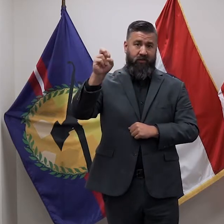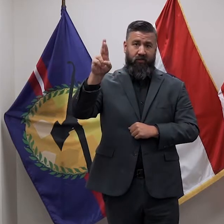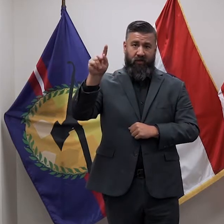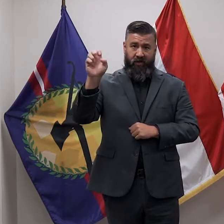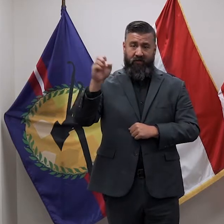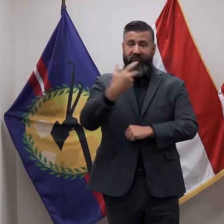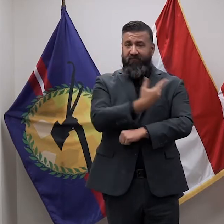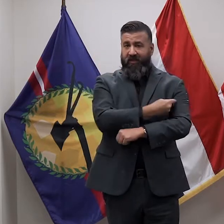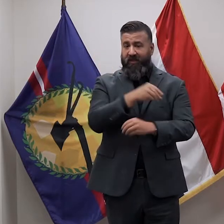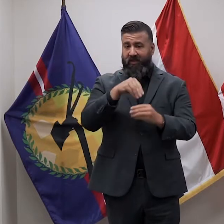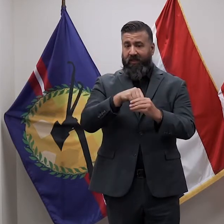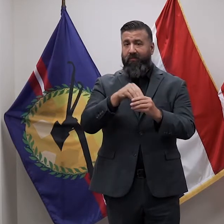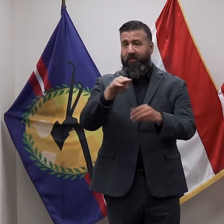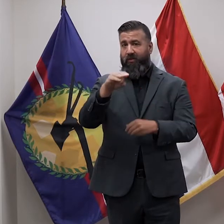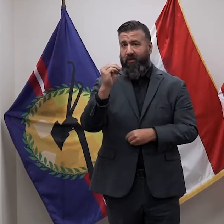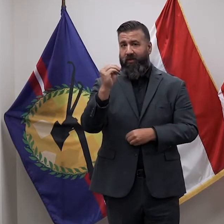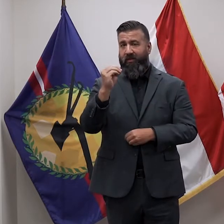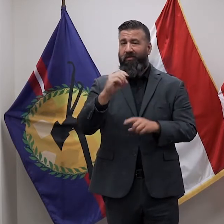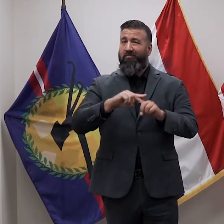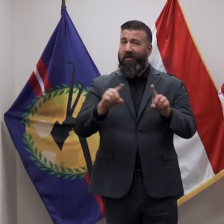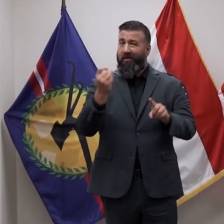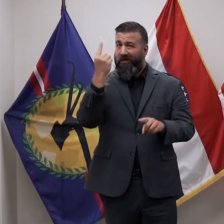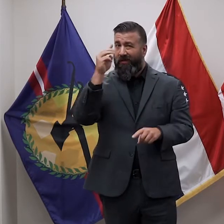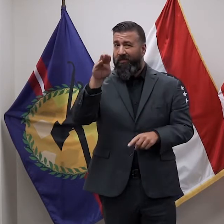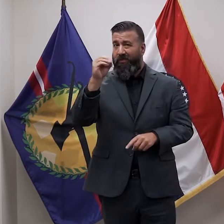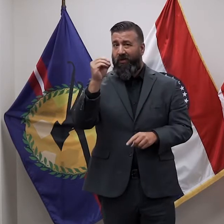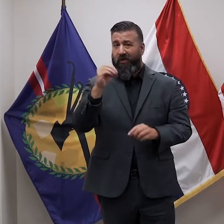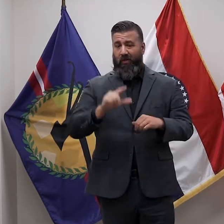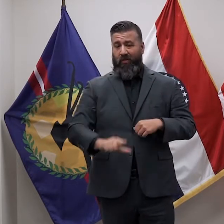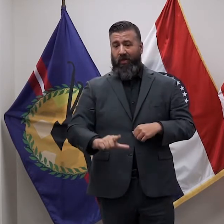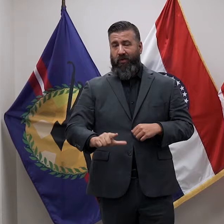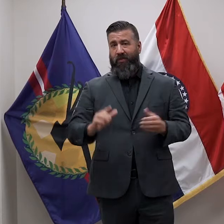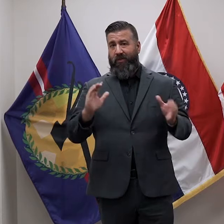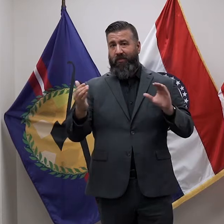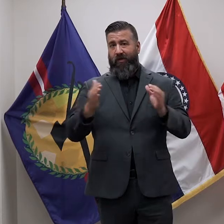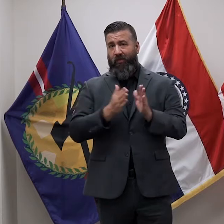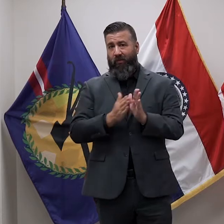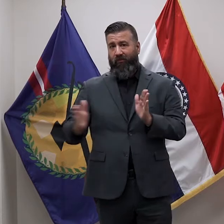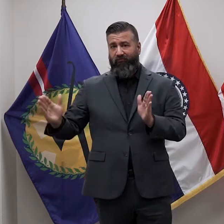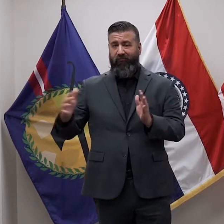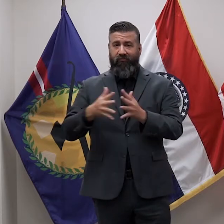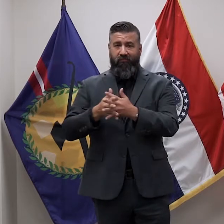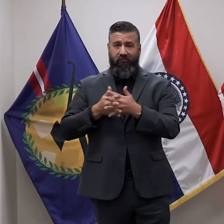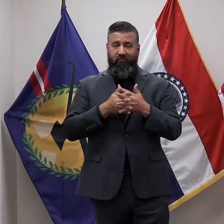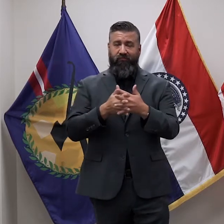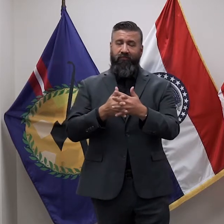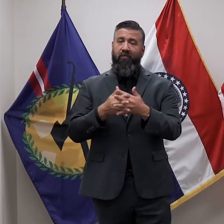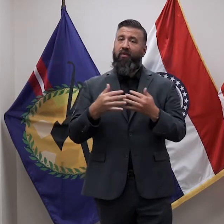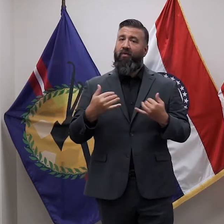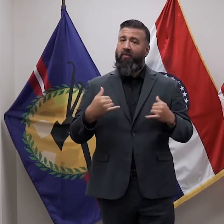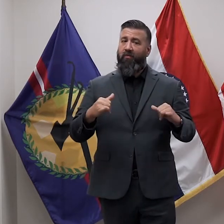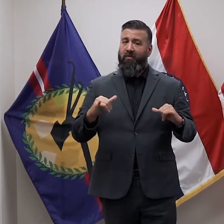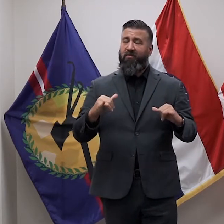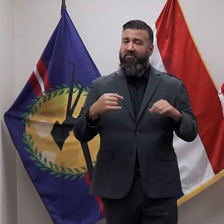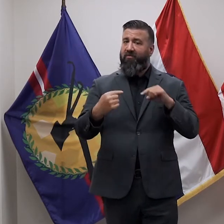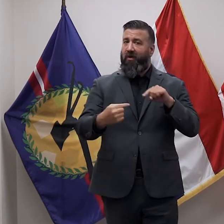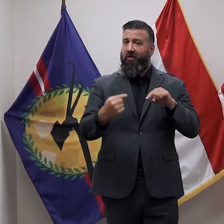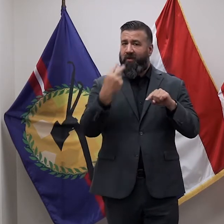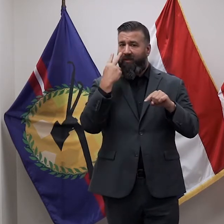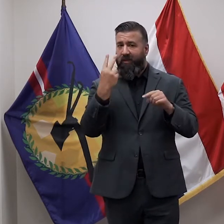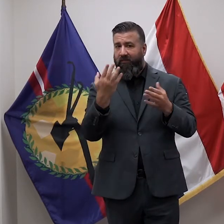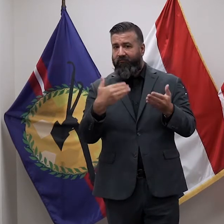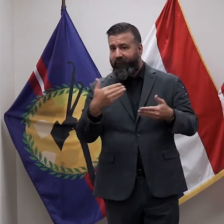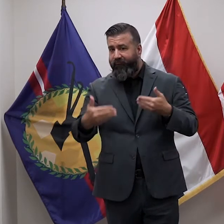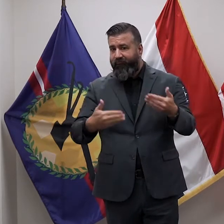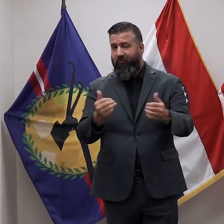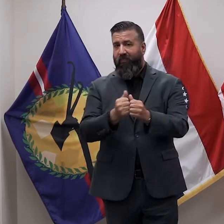However, Missouri has one of the lowest vaccination rates in the country, so we are still struggling in terms of what it is that we're trying to see move forward